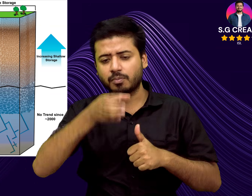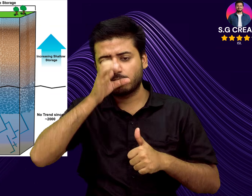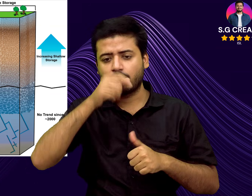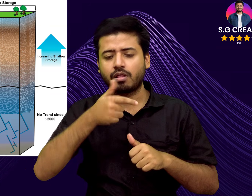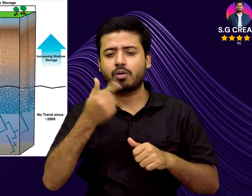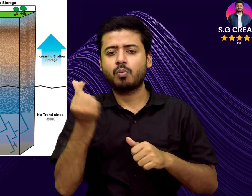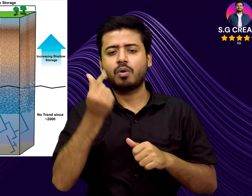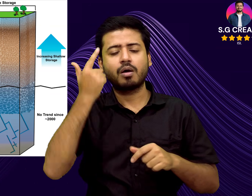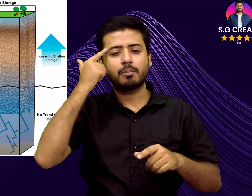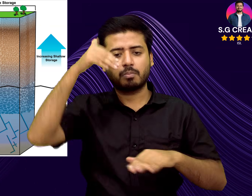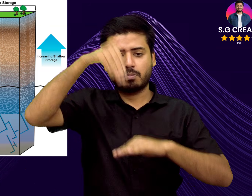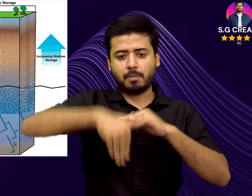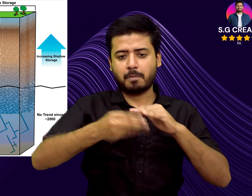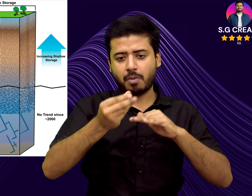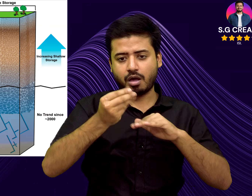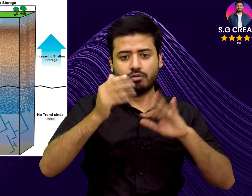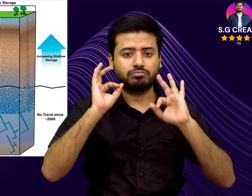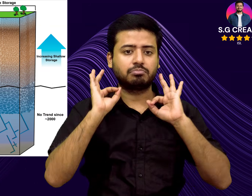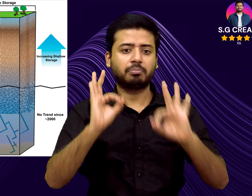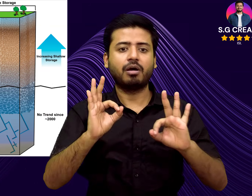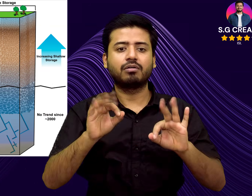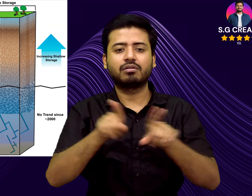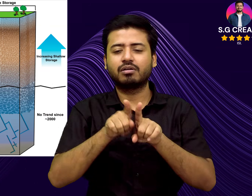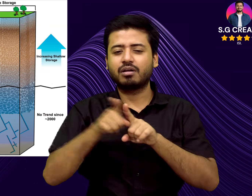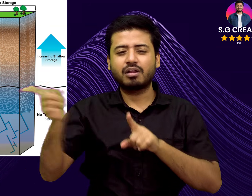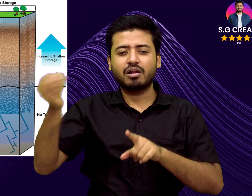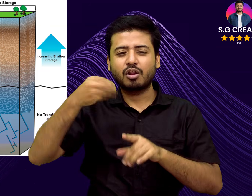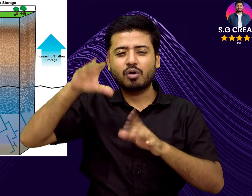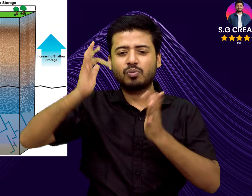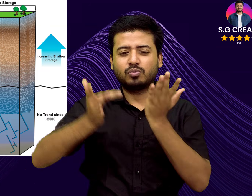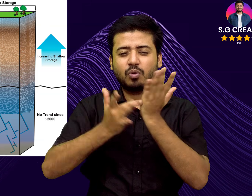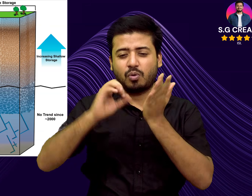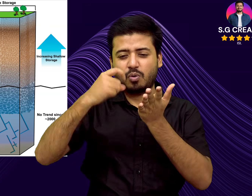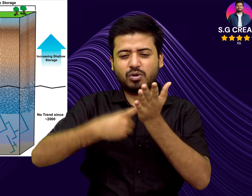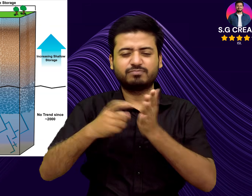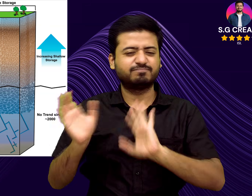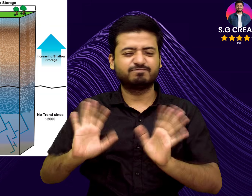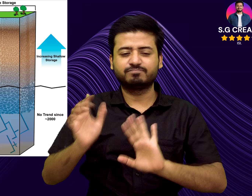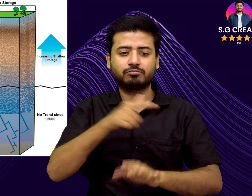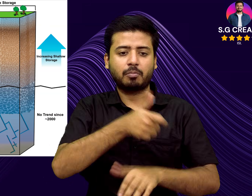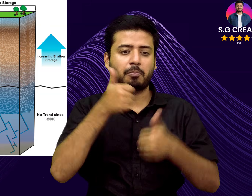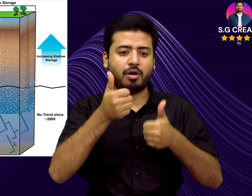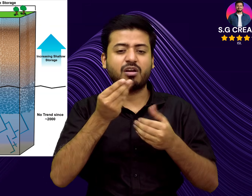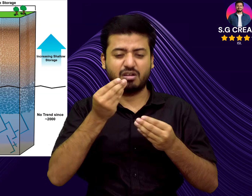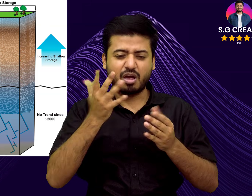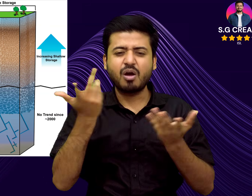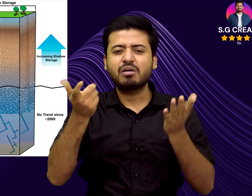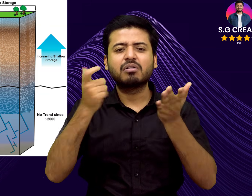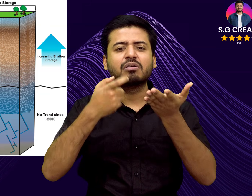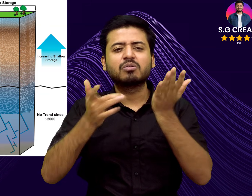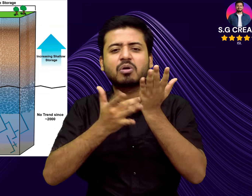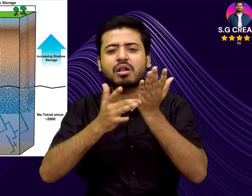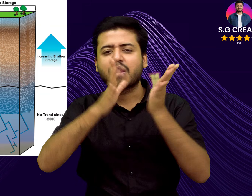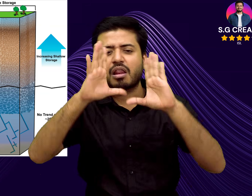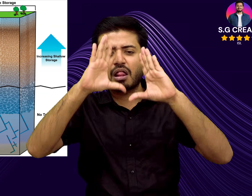natural antimicrobial compounds into the water as it drips through, while vetiver adds a distinct, cooling, and earthy